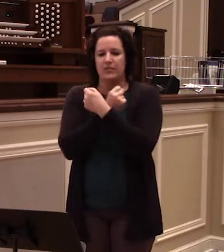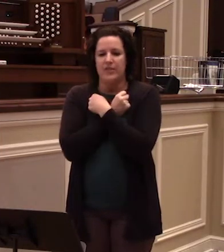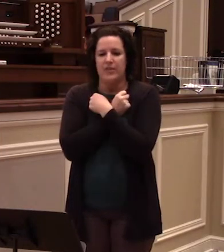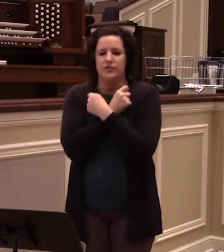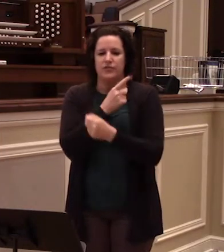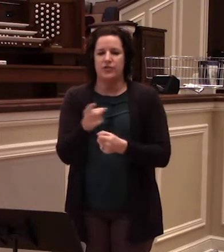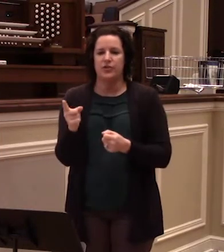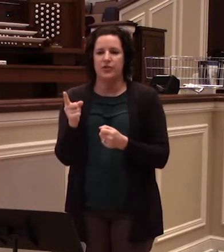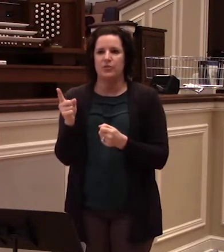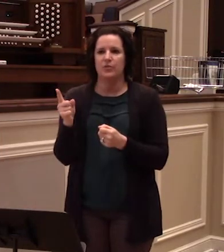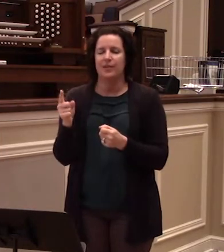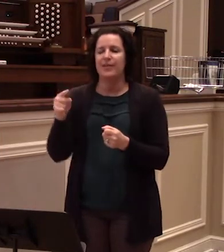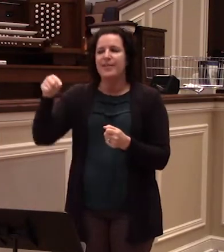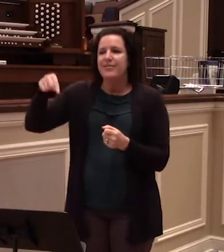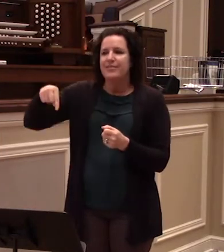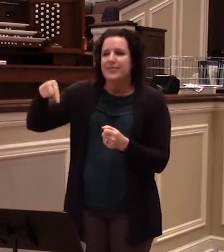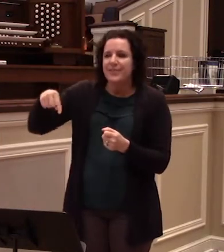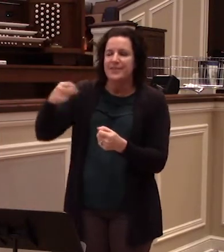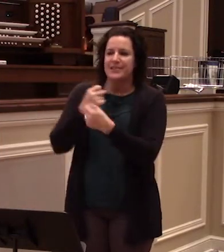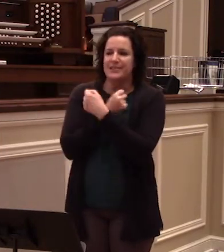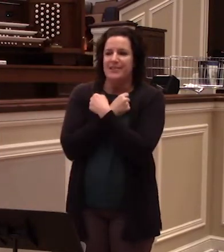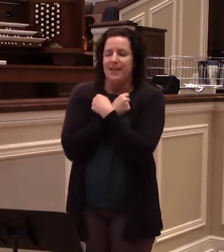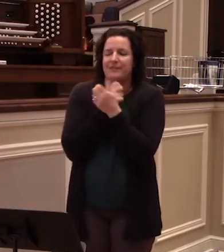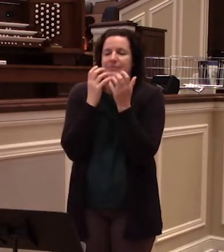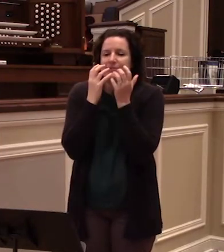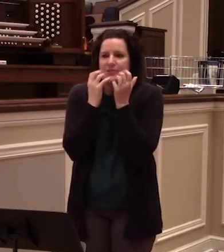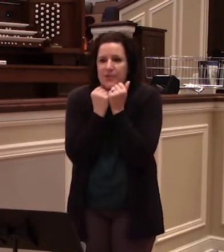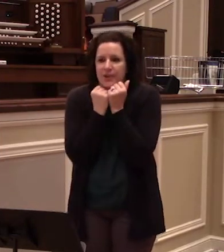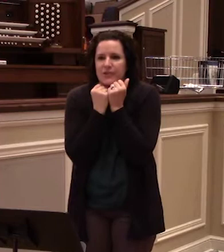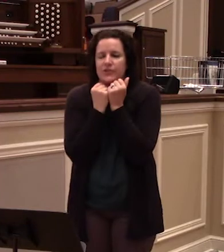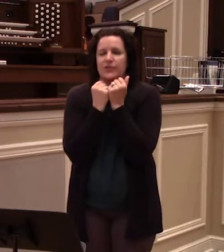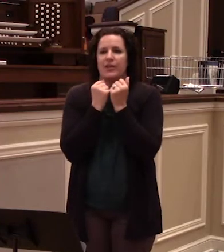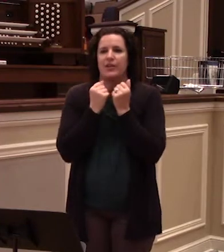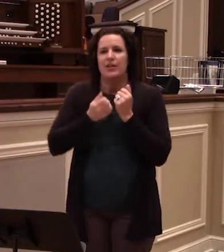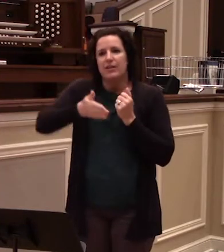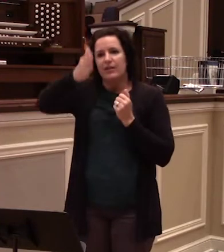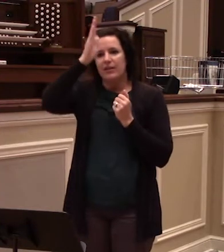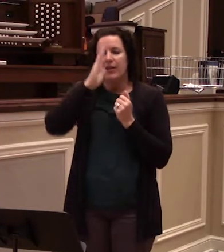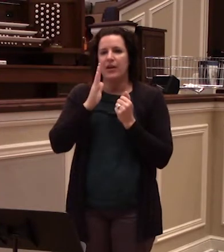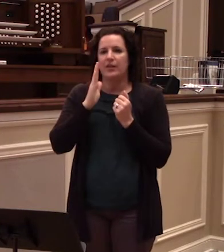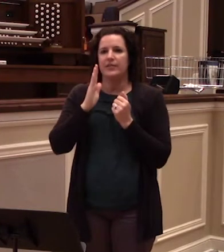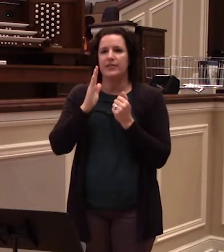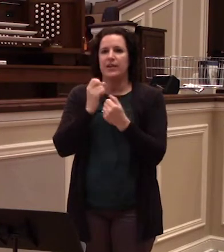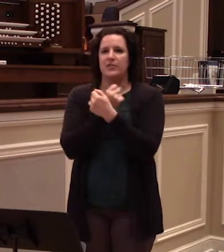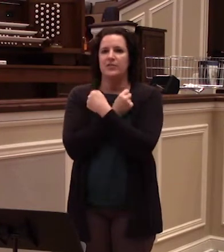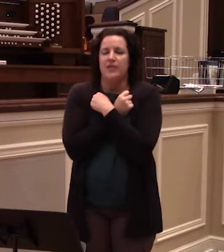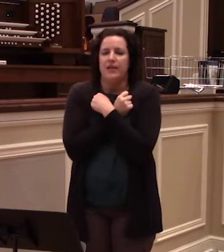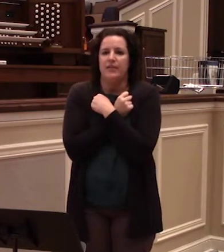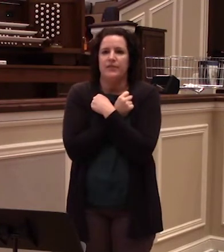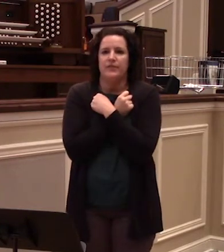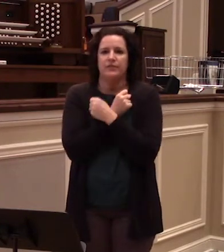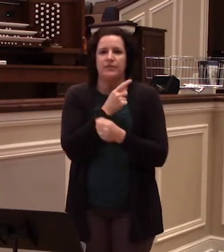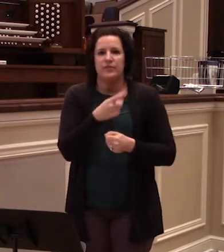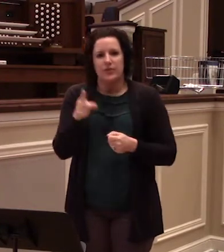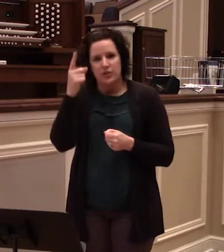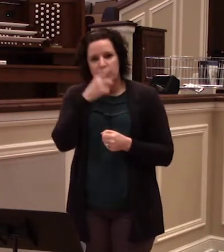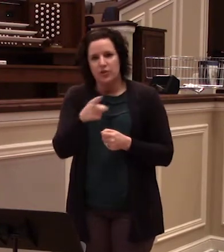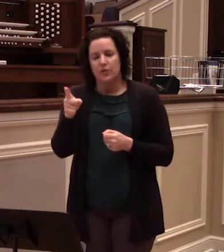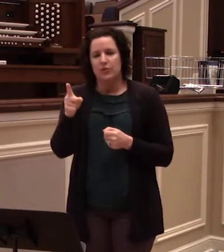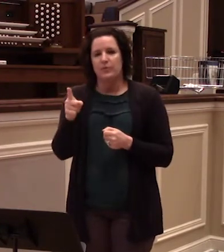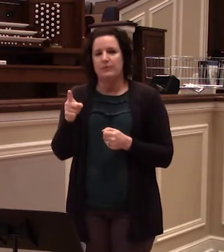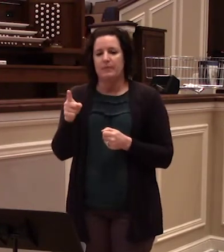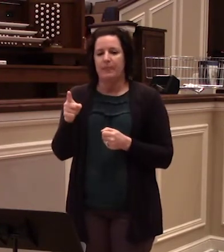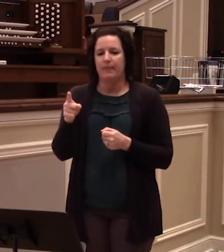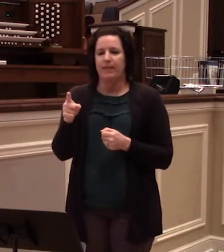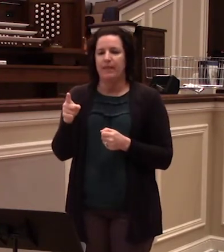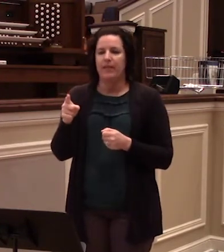a word of love. Out of God's great love for the world, broken and rebellious as it is, God